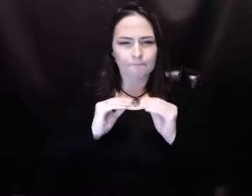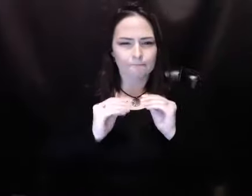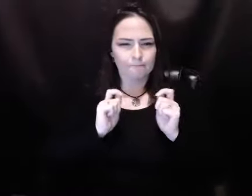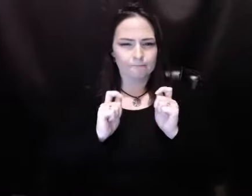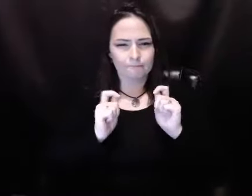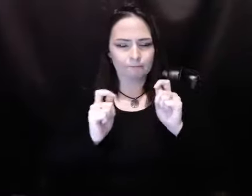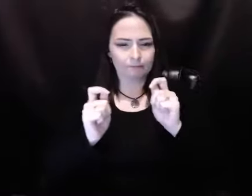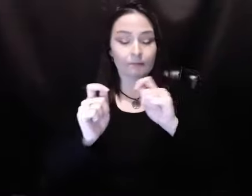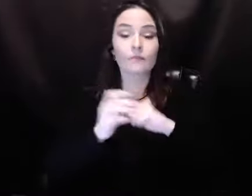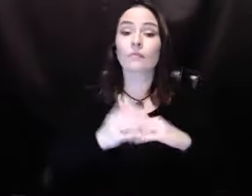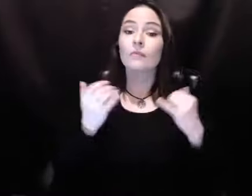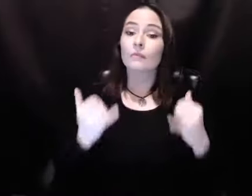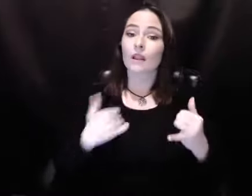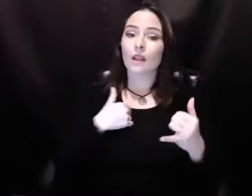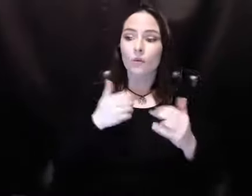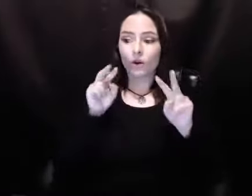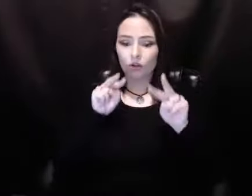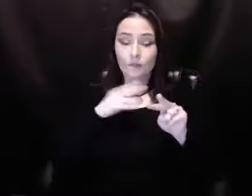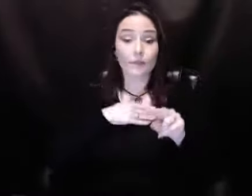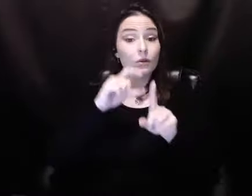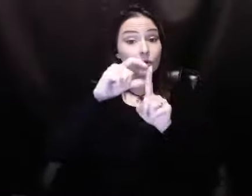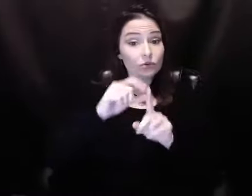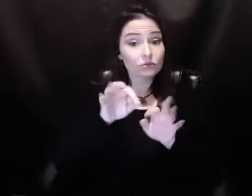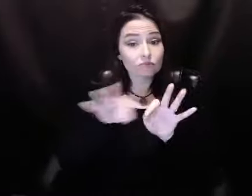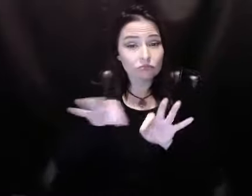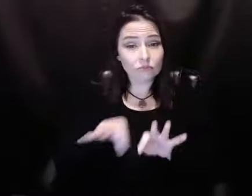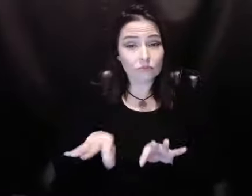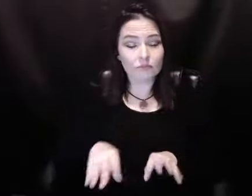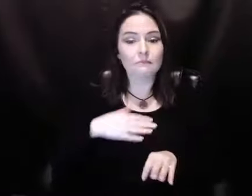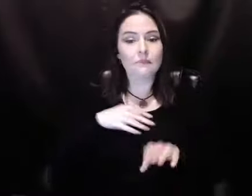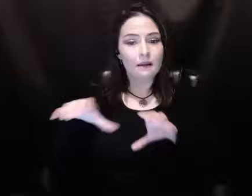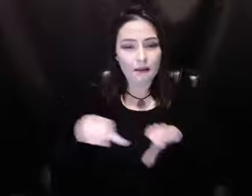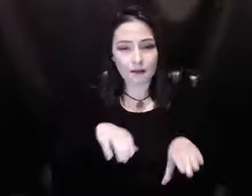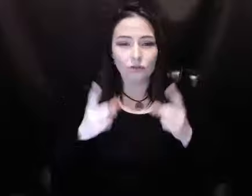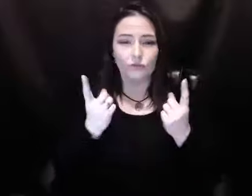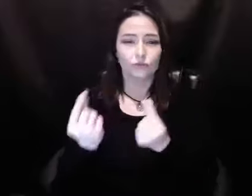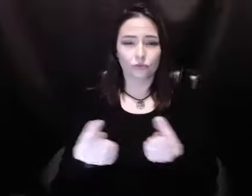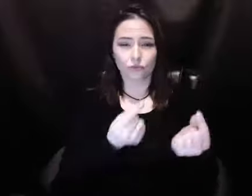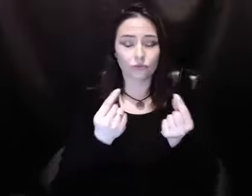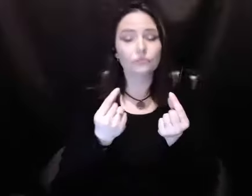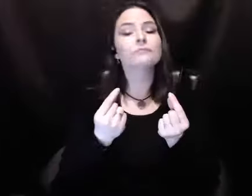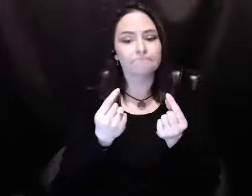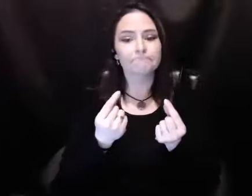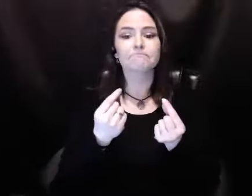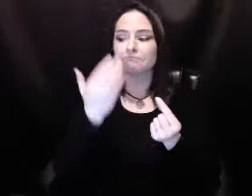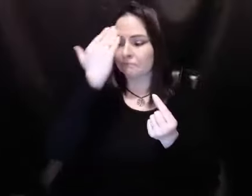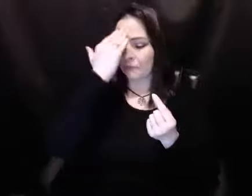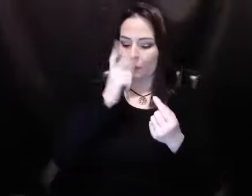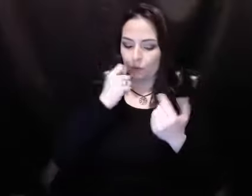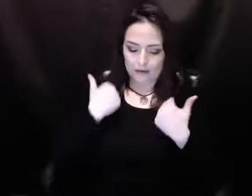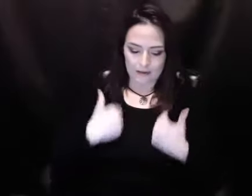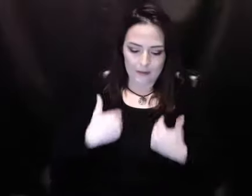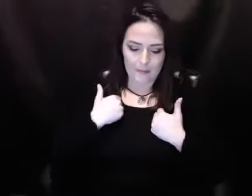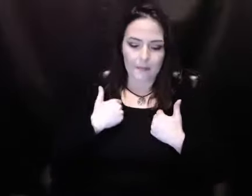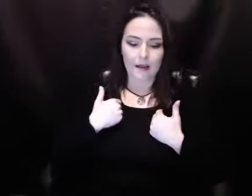myself clearly, I have a sense of wholeness and a feeling of pride and peace. I can be happy to be myself